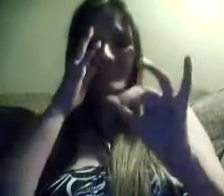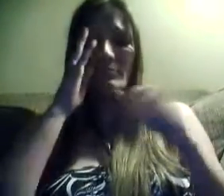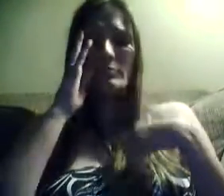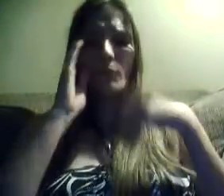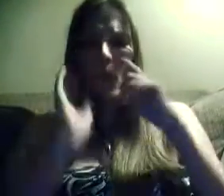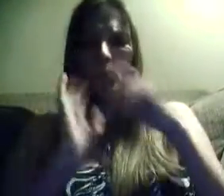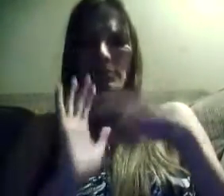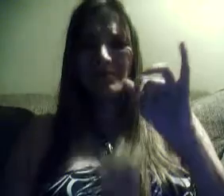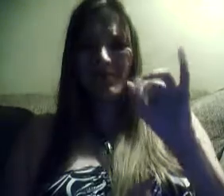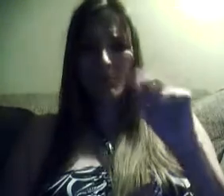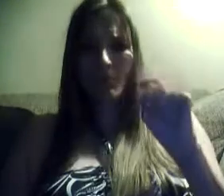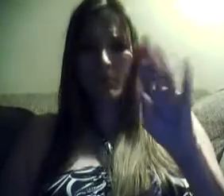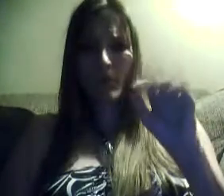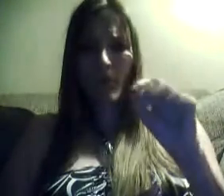They're looking like jaguars.